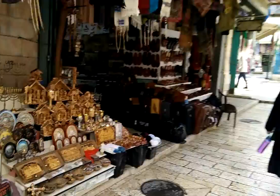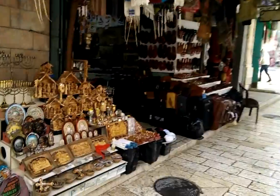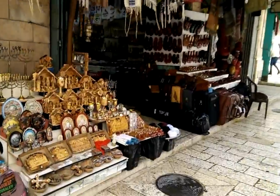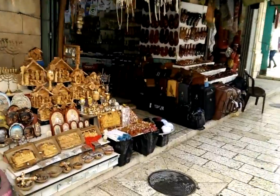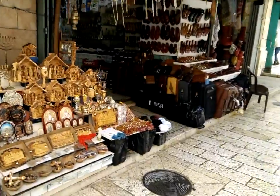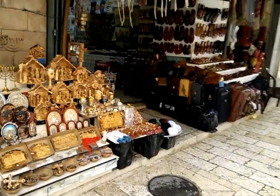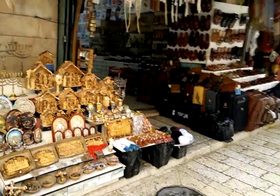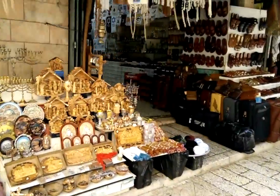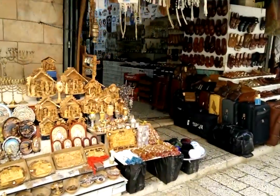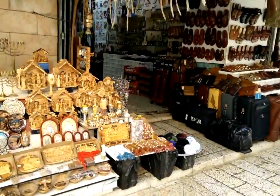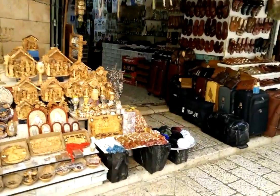everywhere.